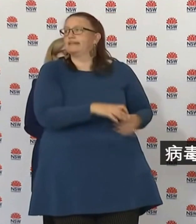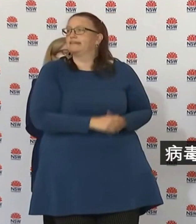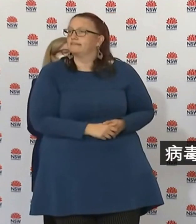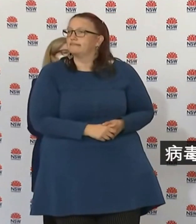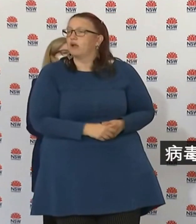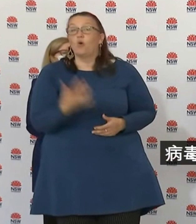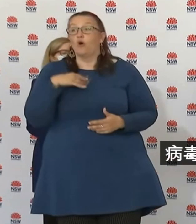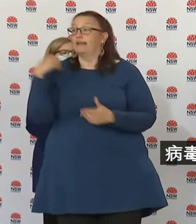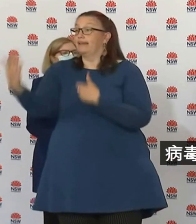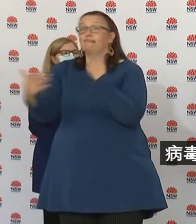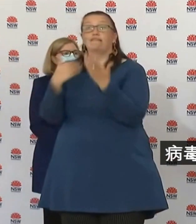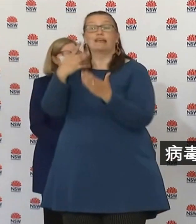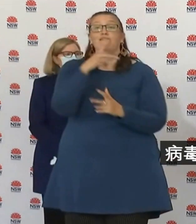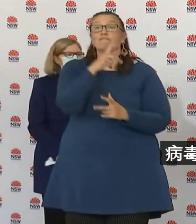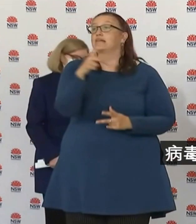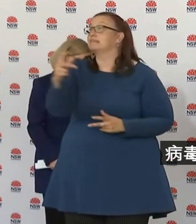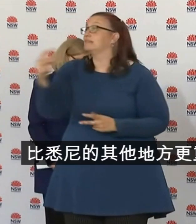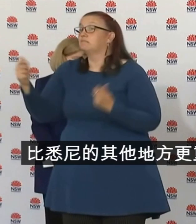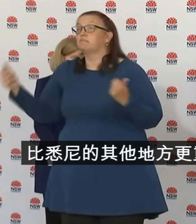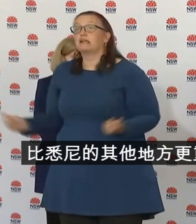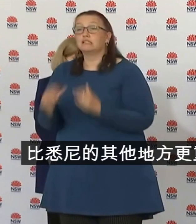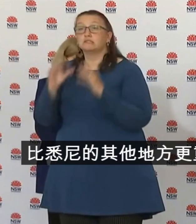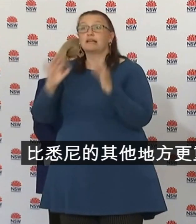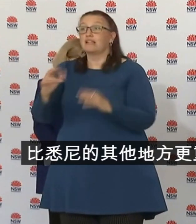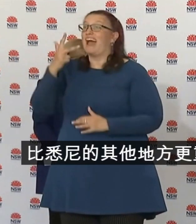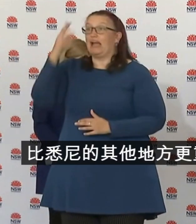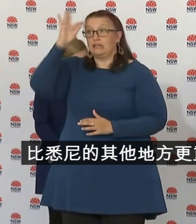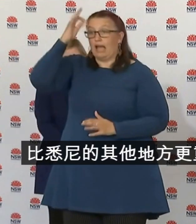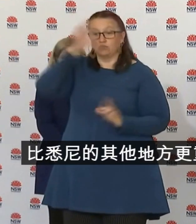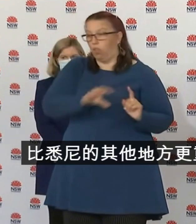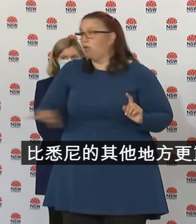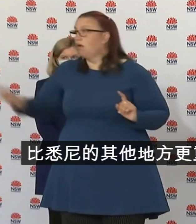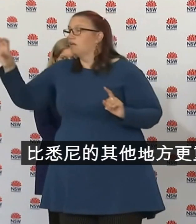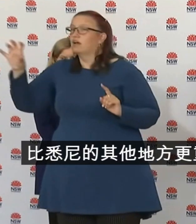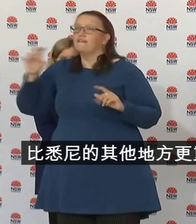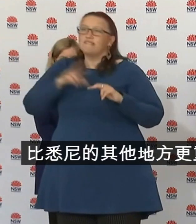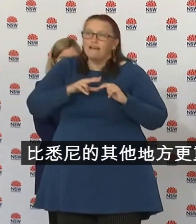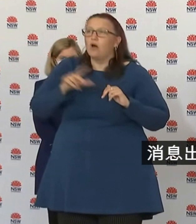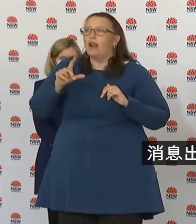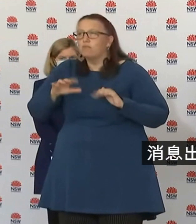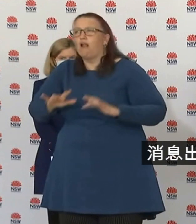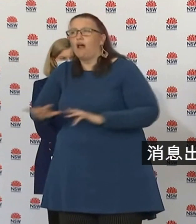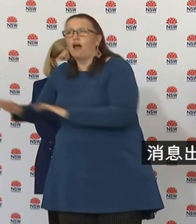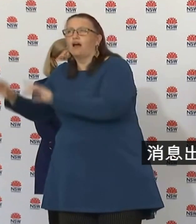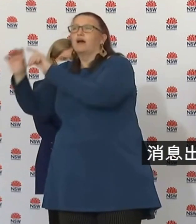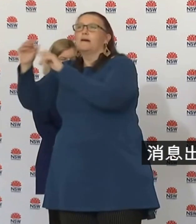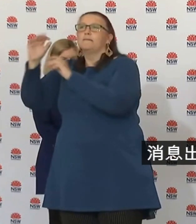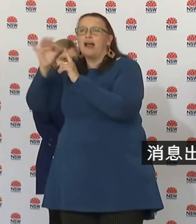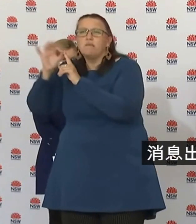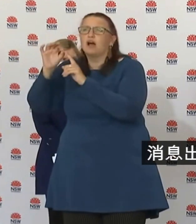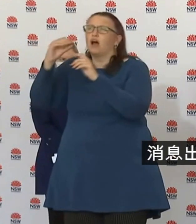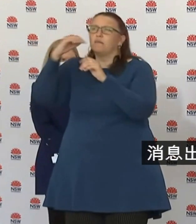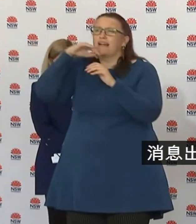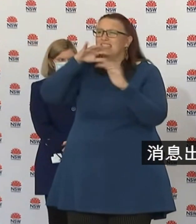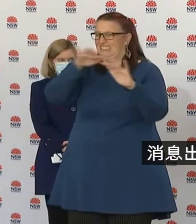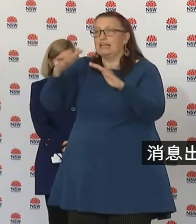8 local government areas where the virus is circulating more than other parts of Sydney. So it's really important for us to get that message out. And the